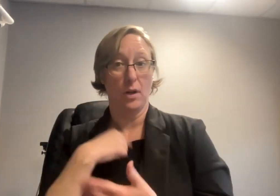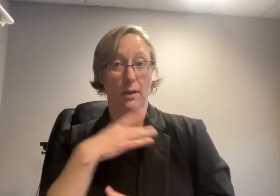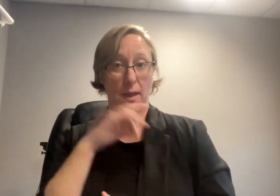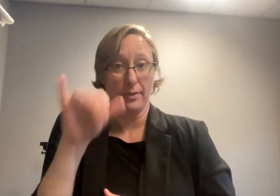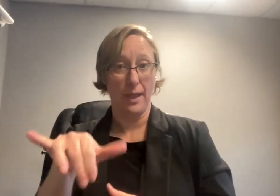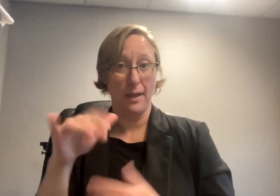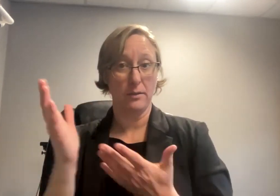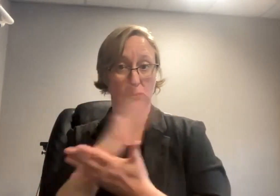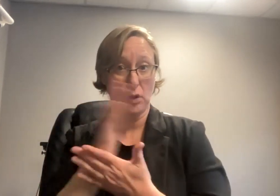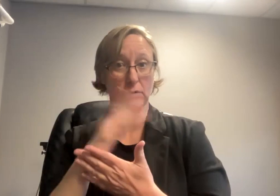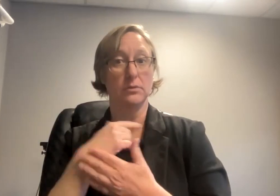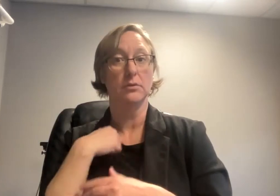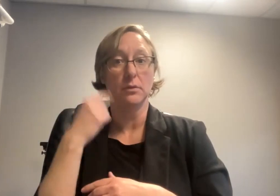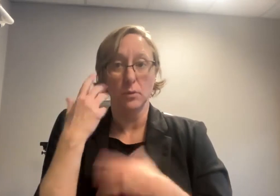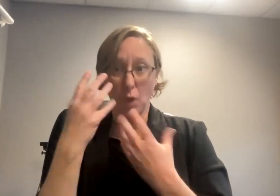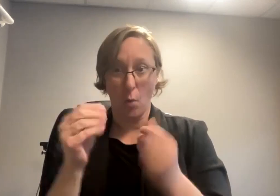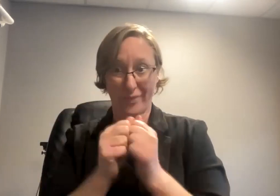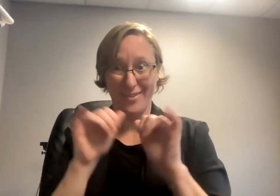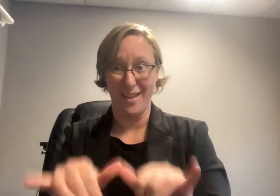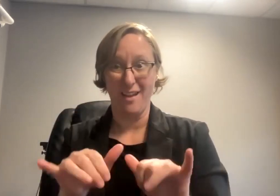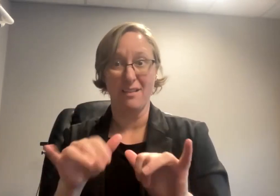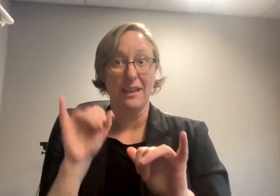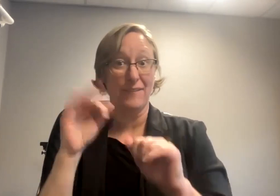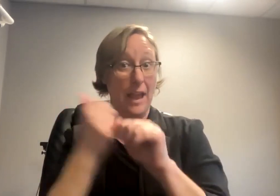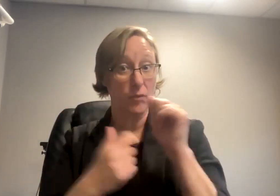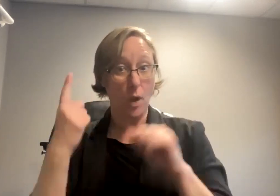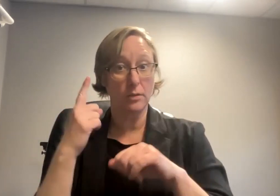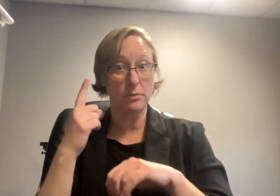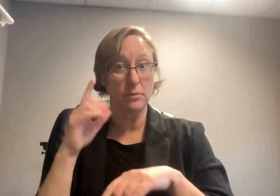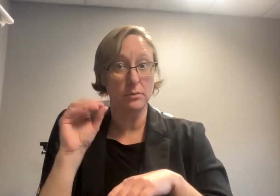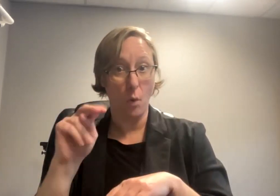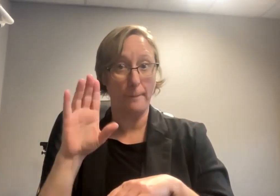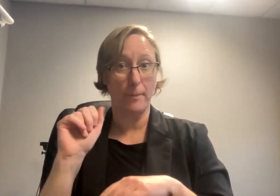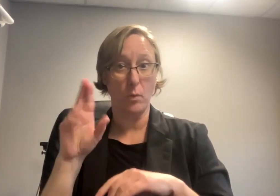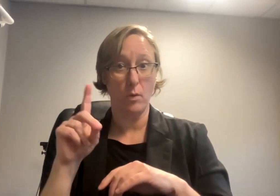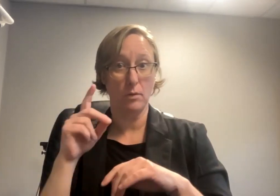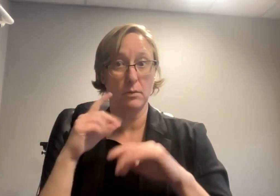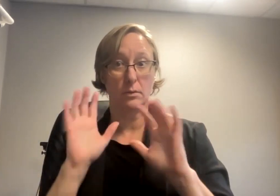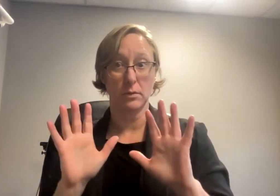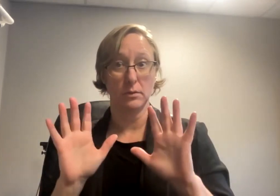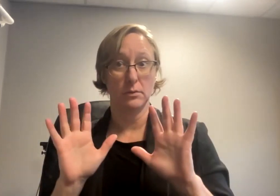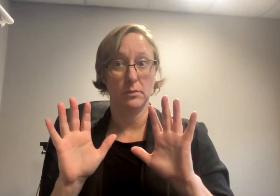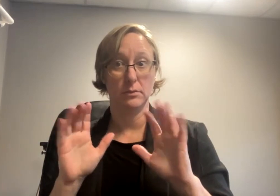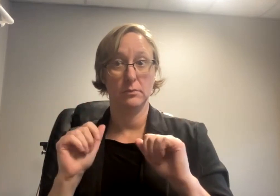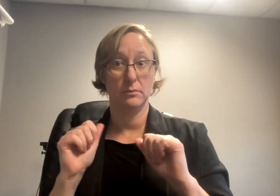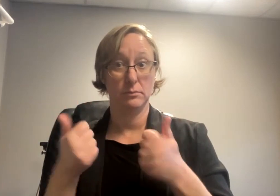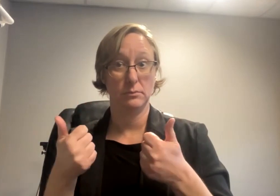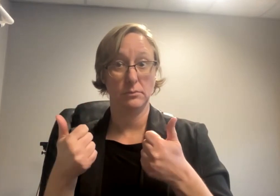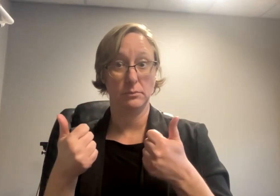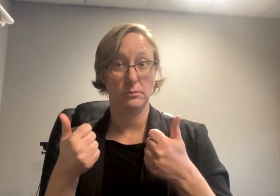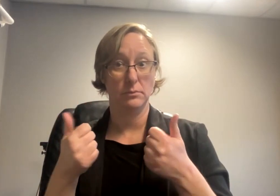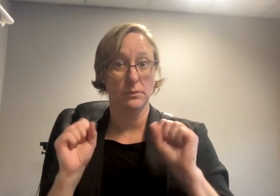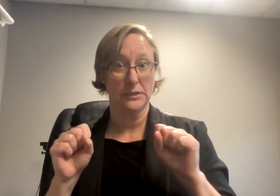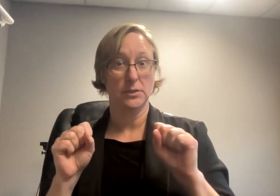we're focusing on the questions, but yes, so we feel like that scale is probably going to be the best and we'll stick with that. So if everyone is